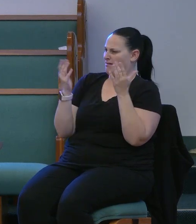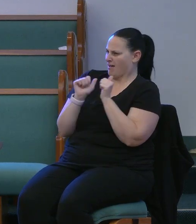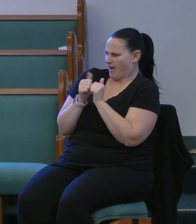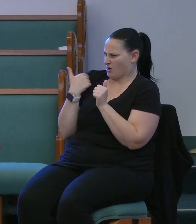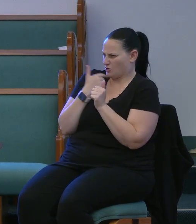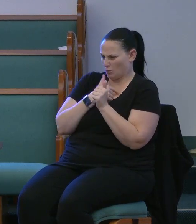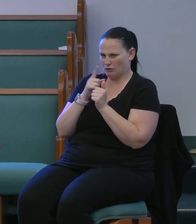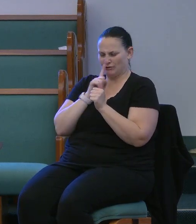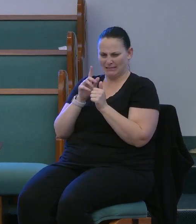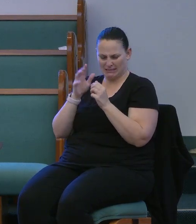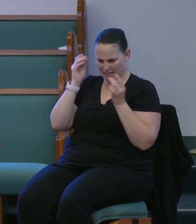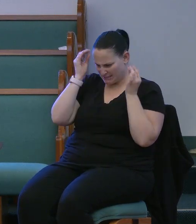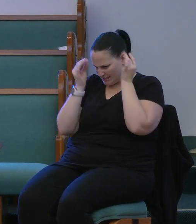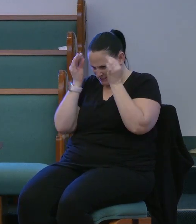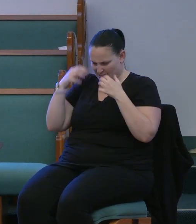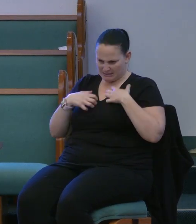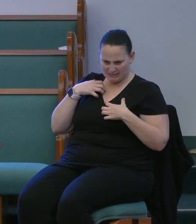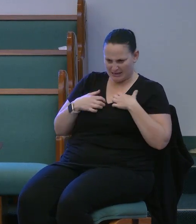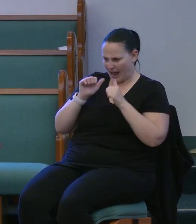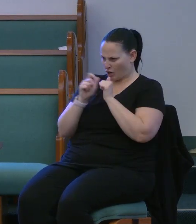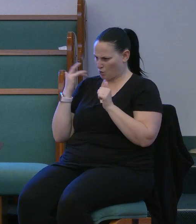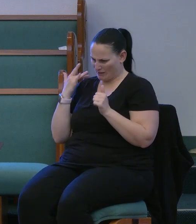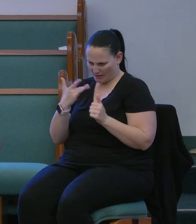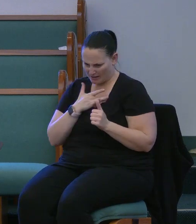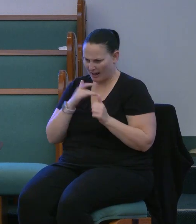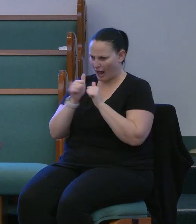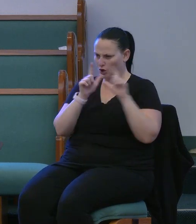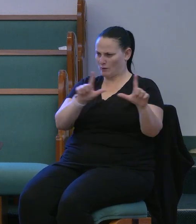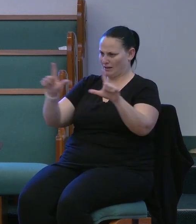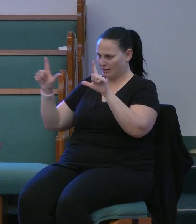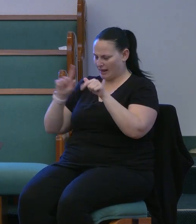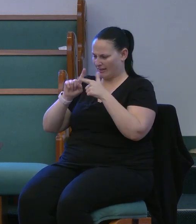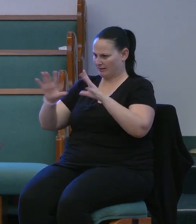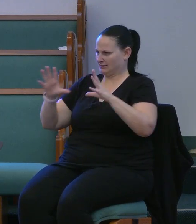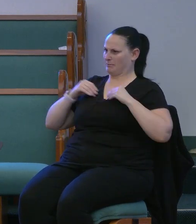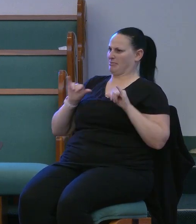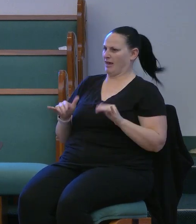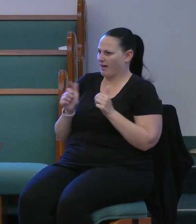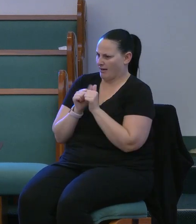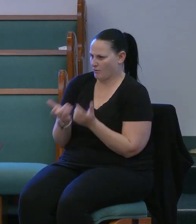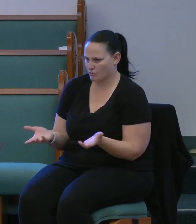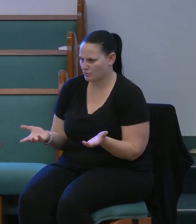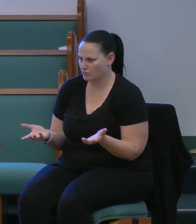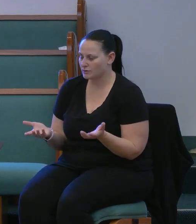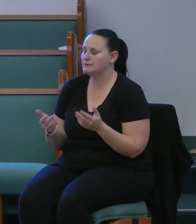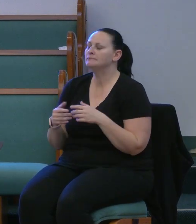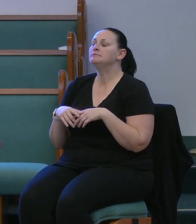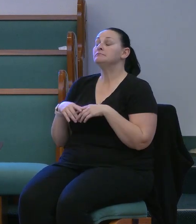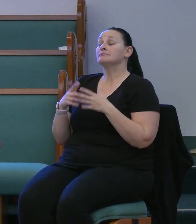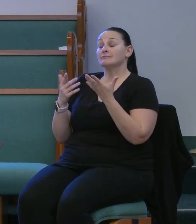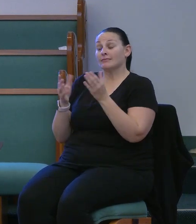How do we wrestle with that? How do we have that in our heart? How do we frame that and take that in? So,